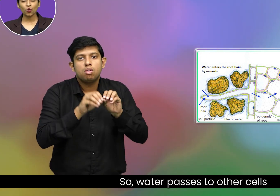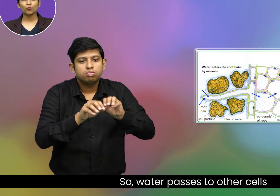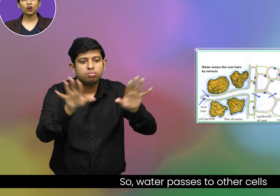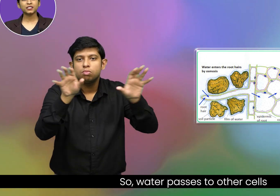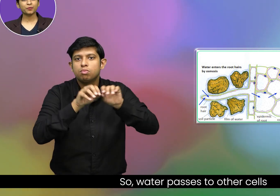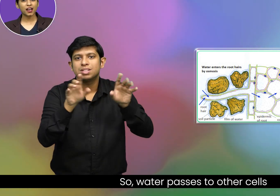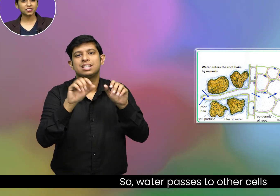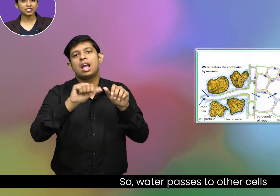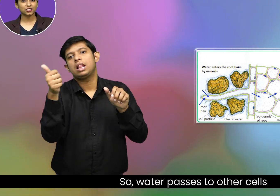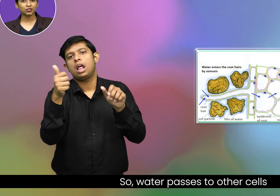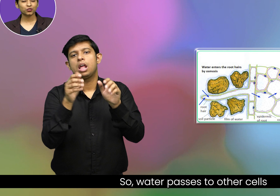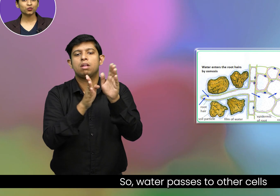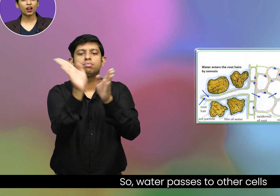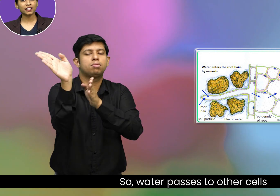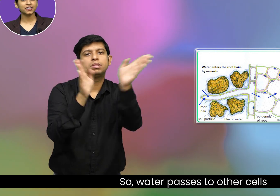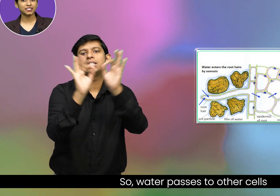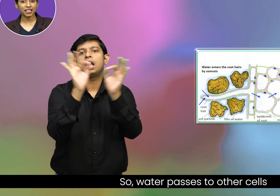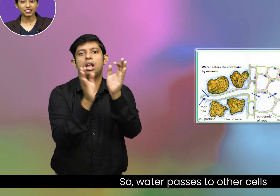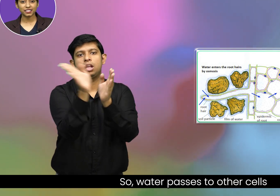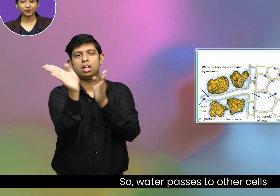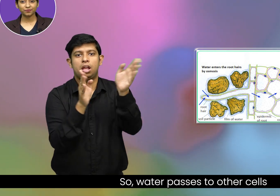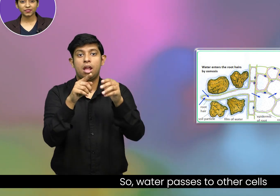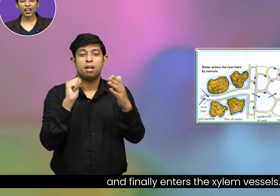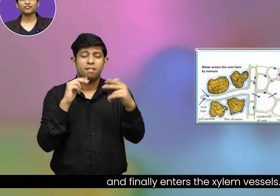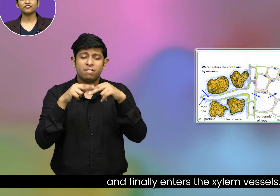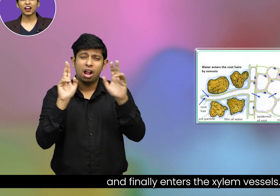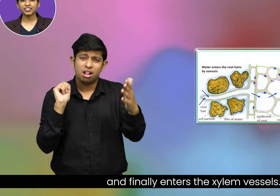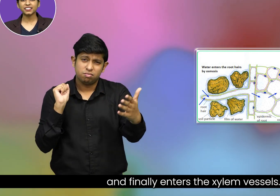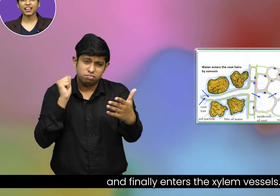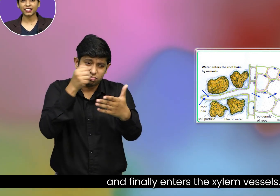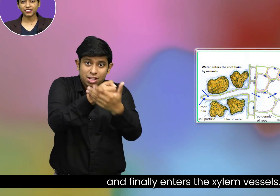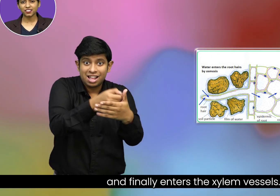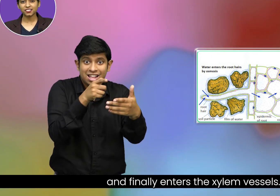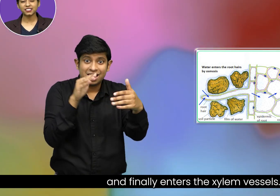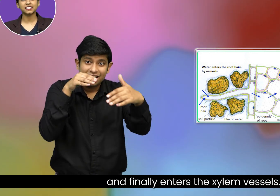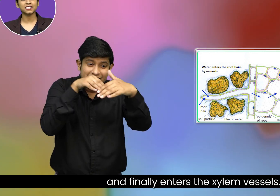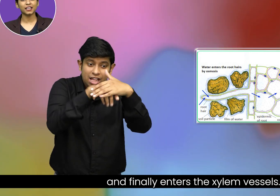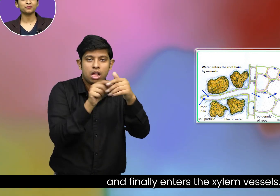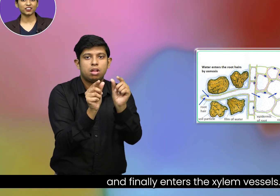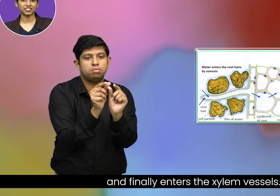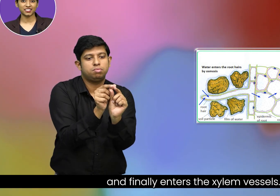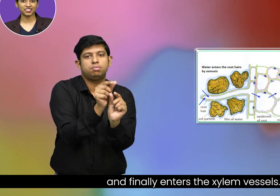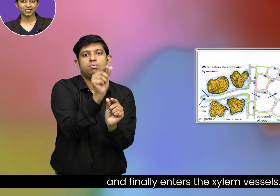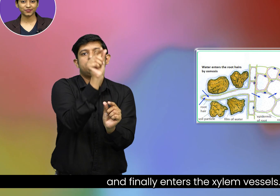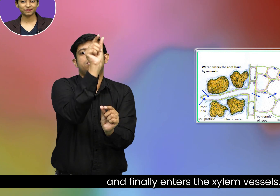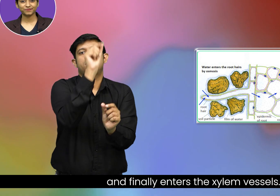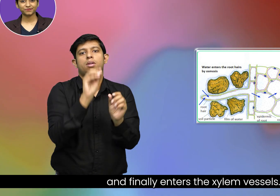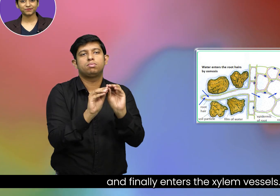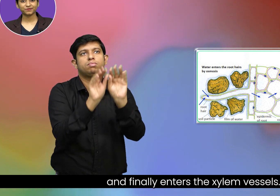So, water passes through other cells and finally enters the xylem